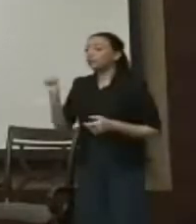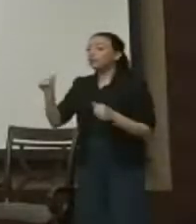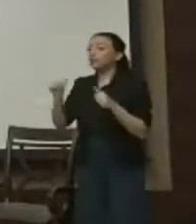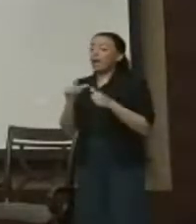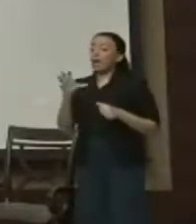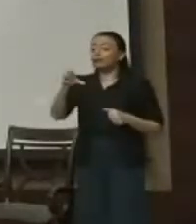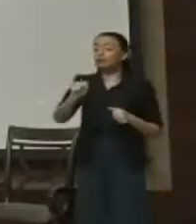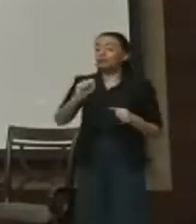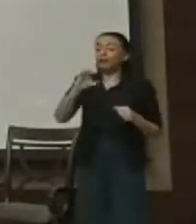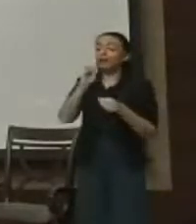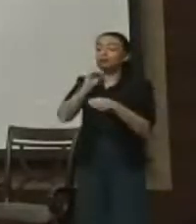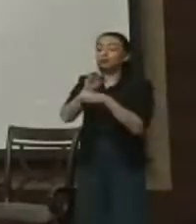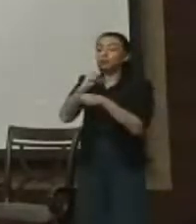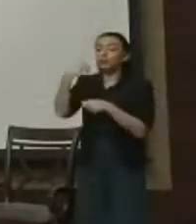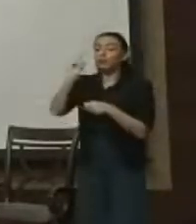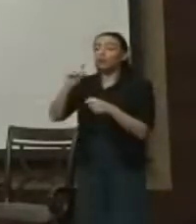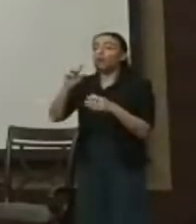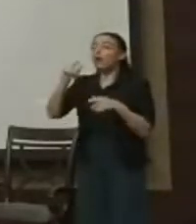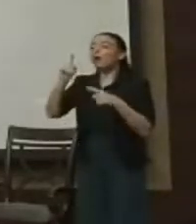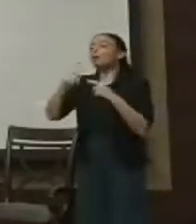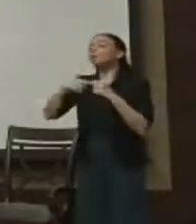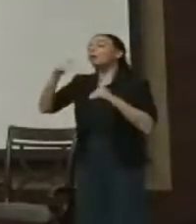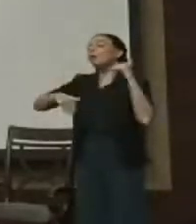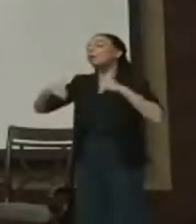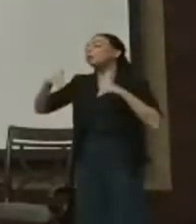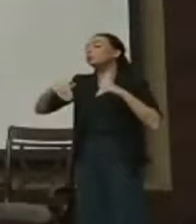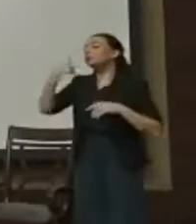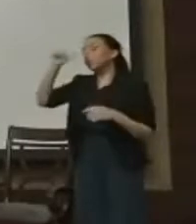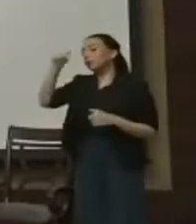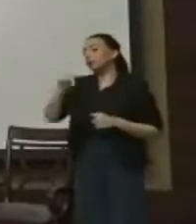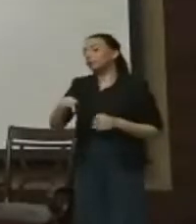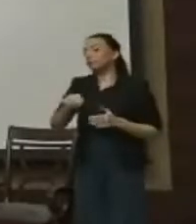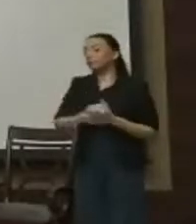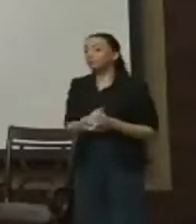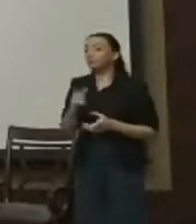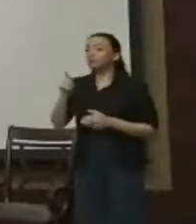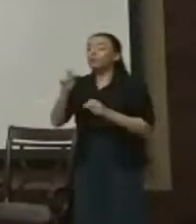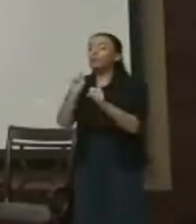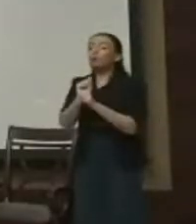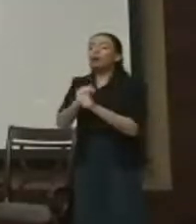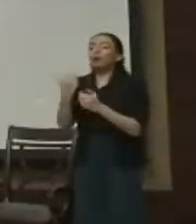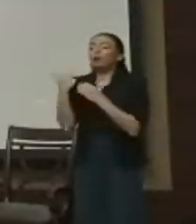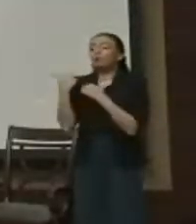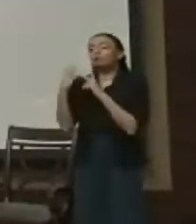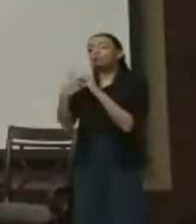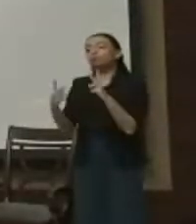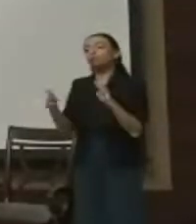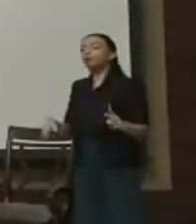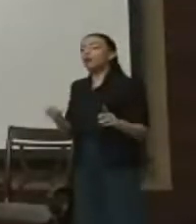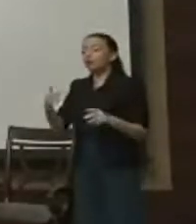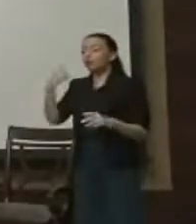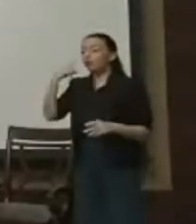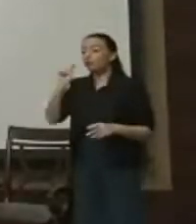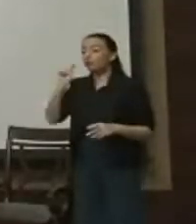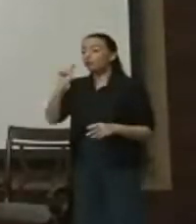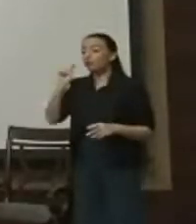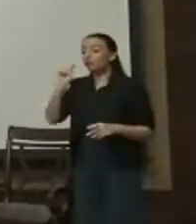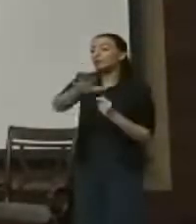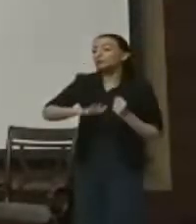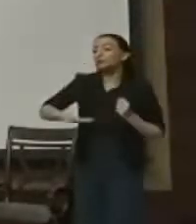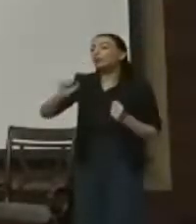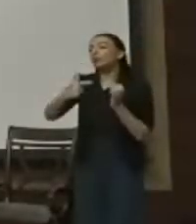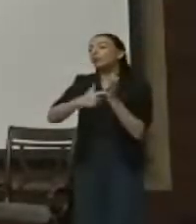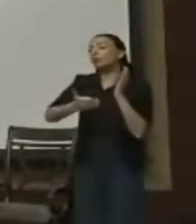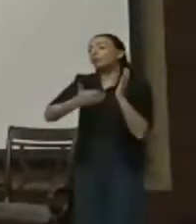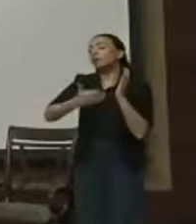accessibility consultant for the Election Commission of India, she carries out different roles, including that of regional trainer